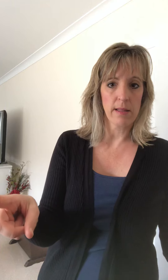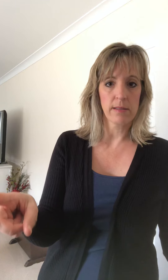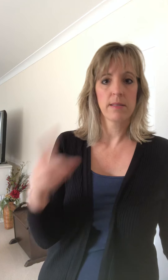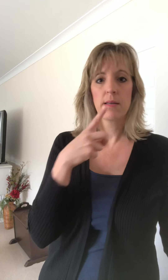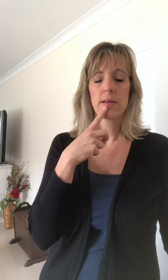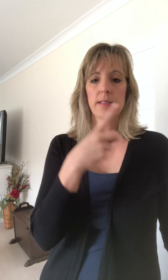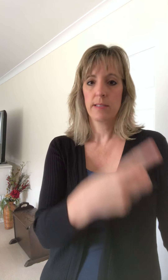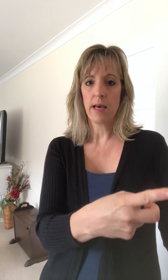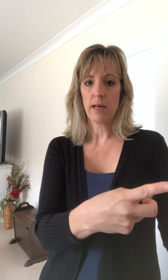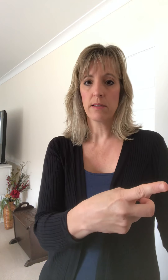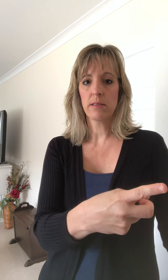tell.